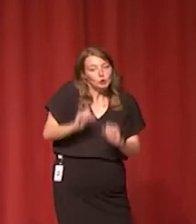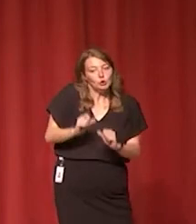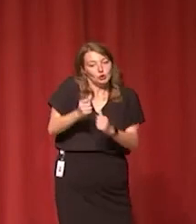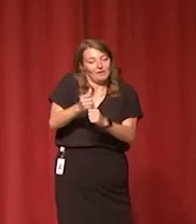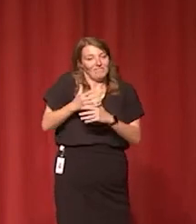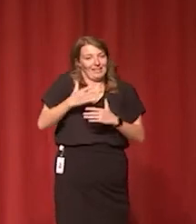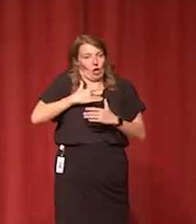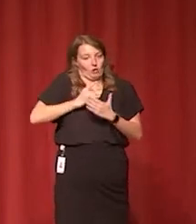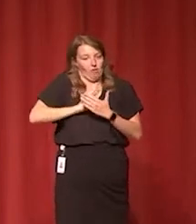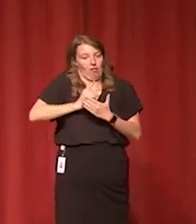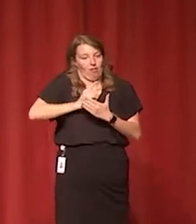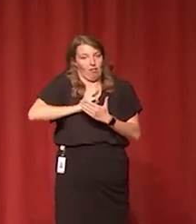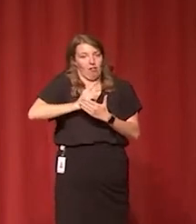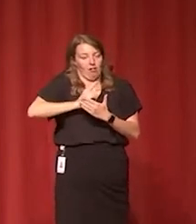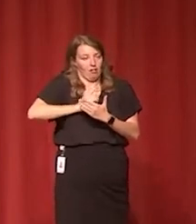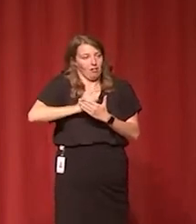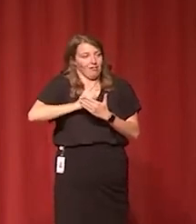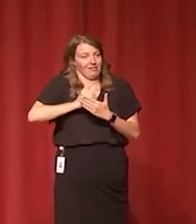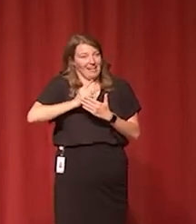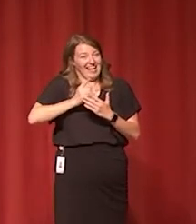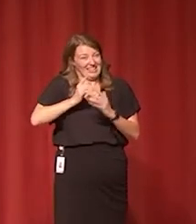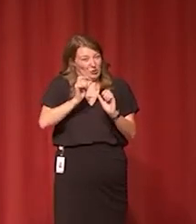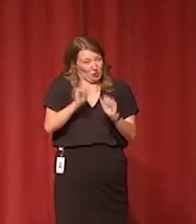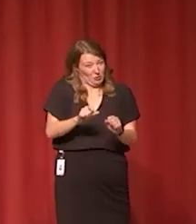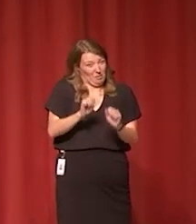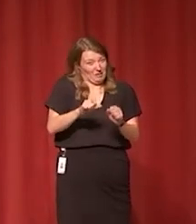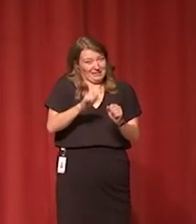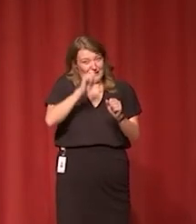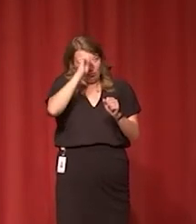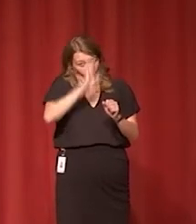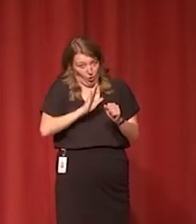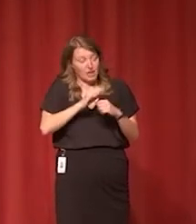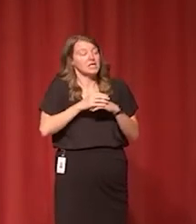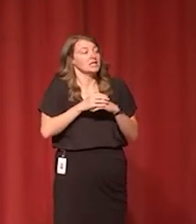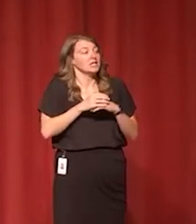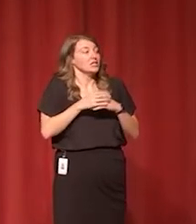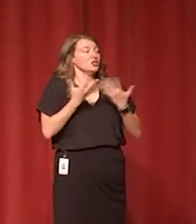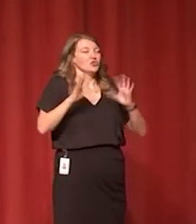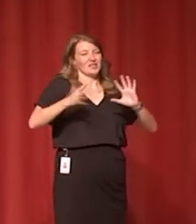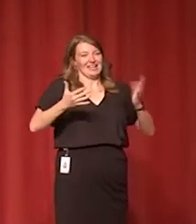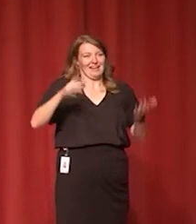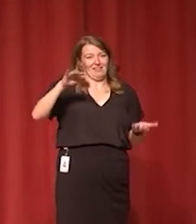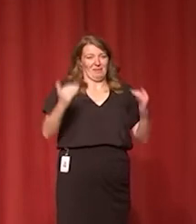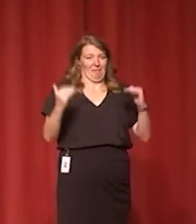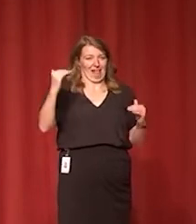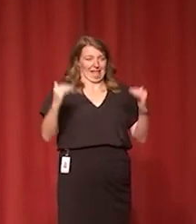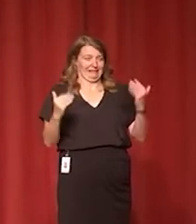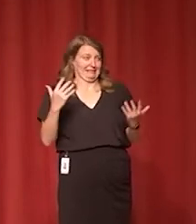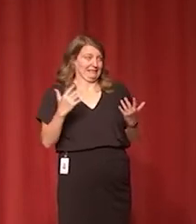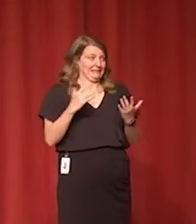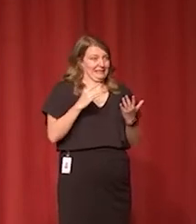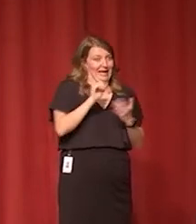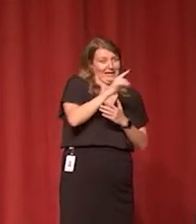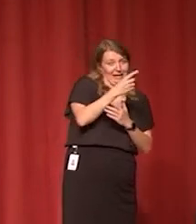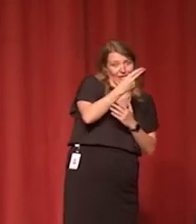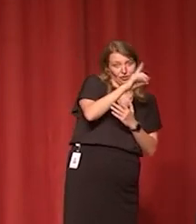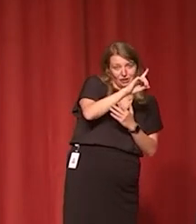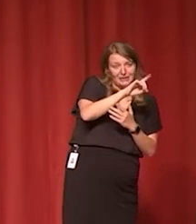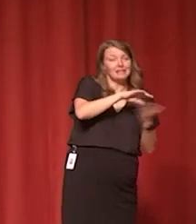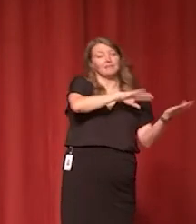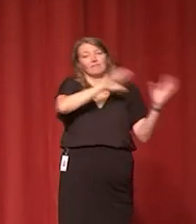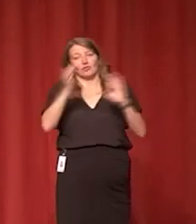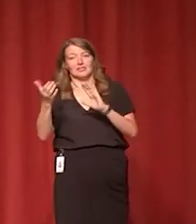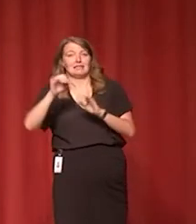beat properly, and maybe even stroke. And so that's where the trade-off gets complicated. I've diagnosed a